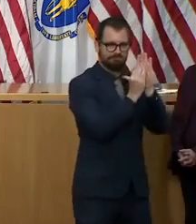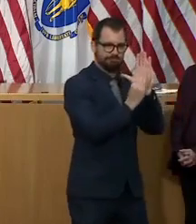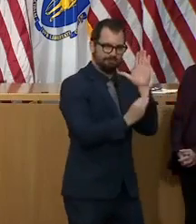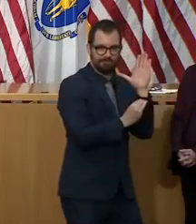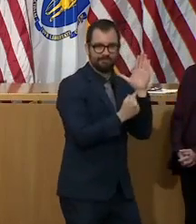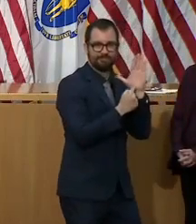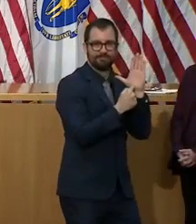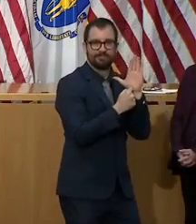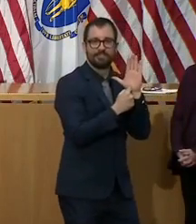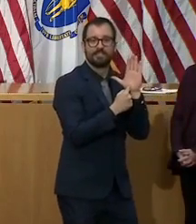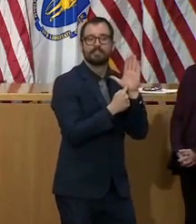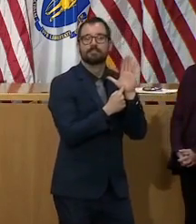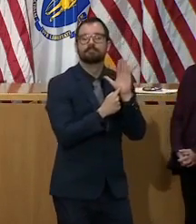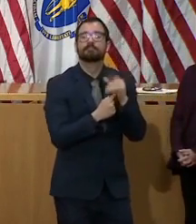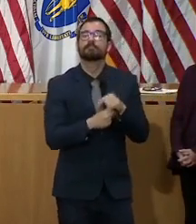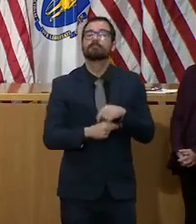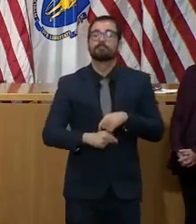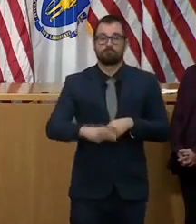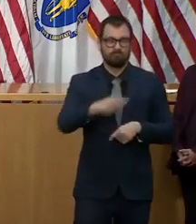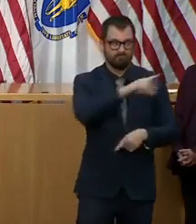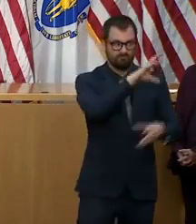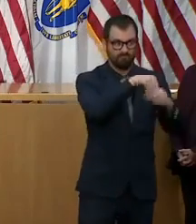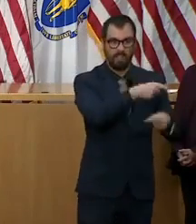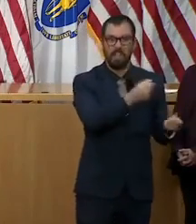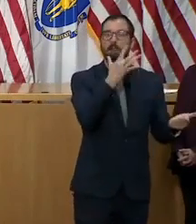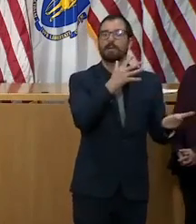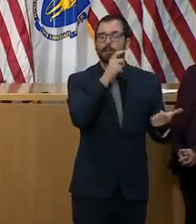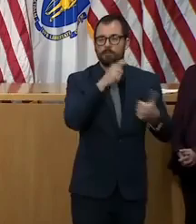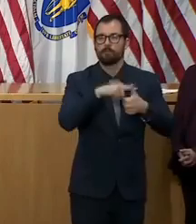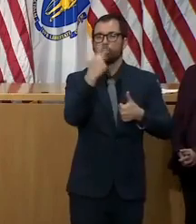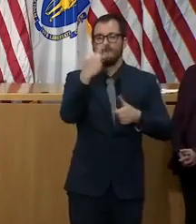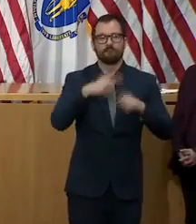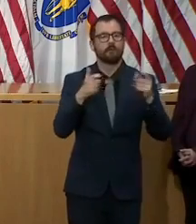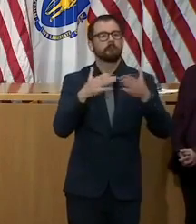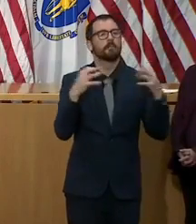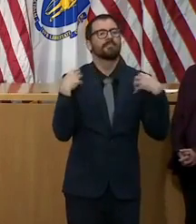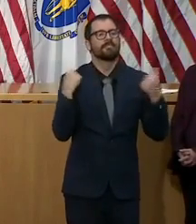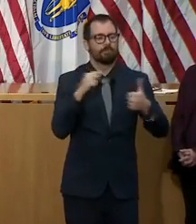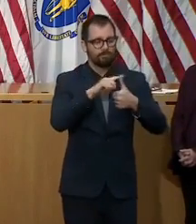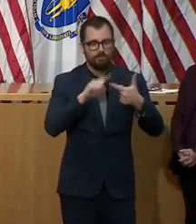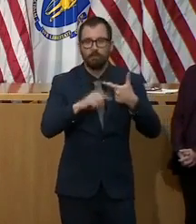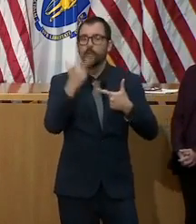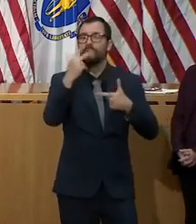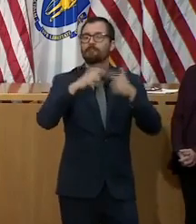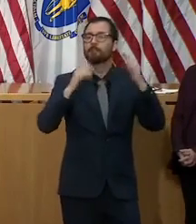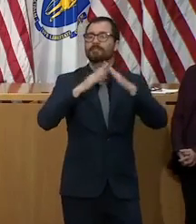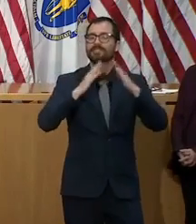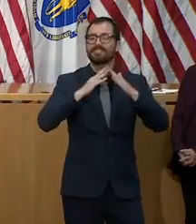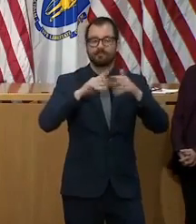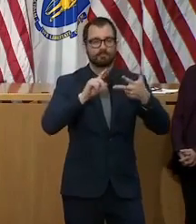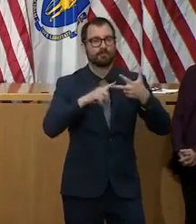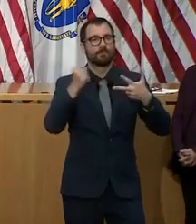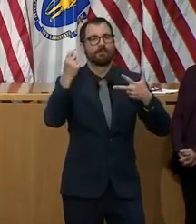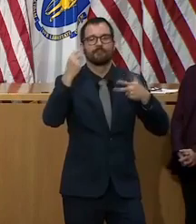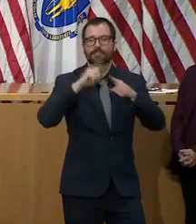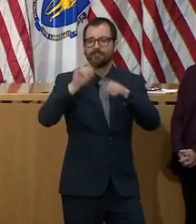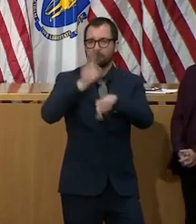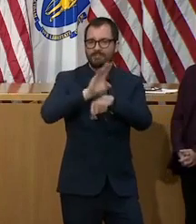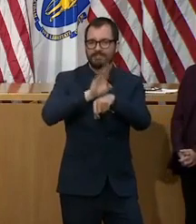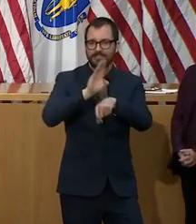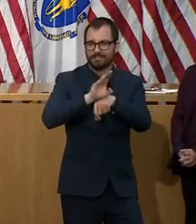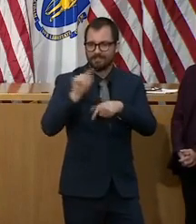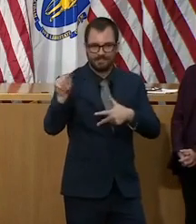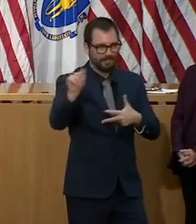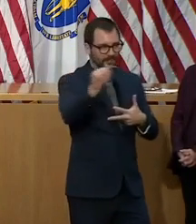from the business community, including Transportation Secretary Stephanie Pollack. The board includes municipal